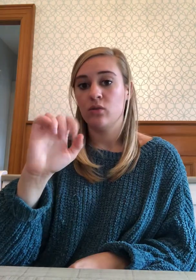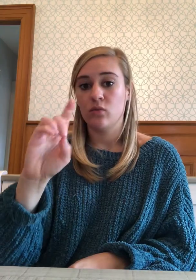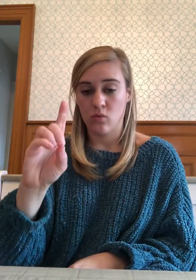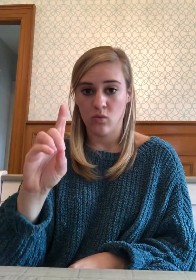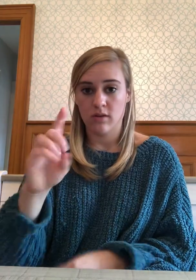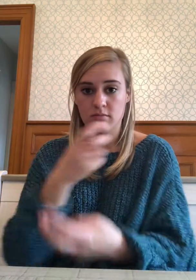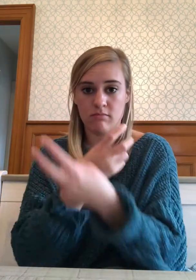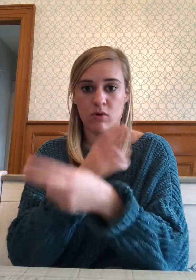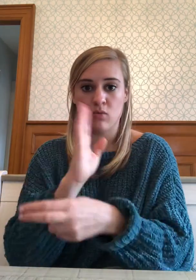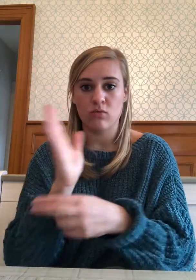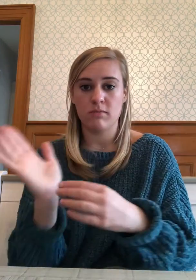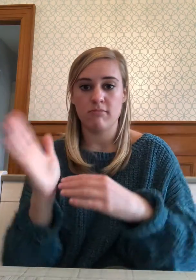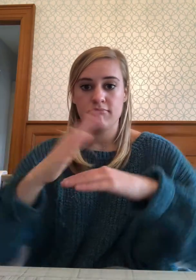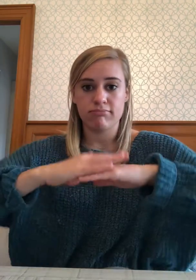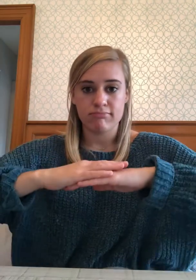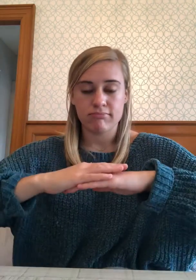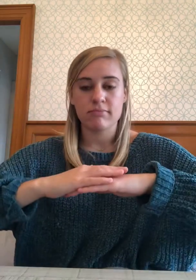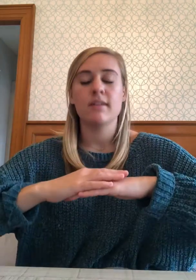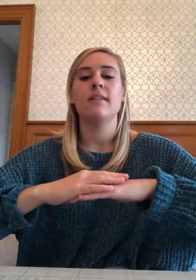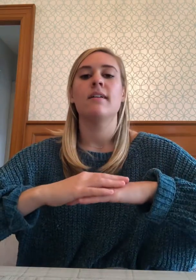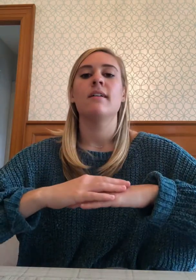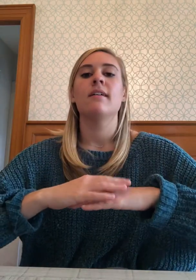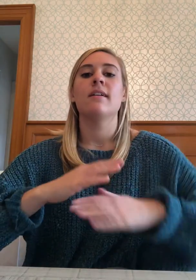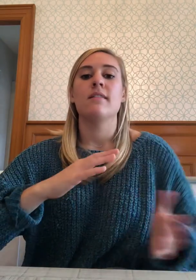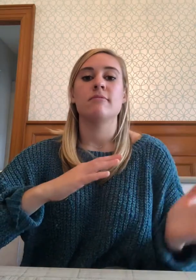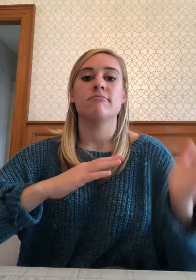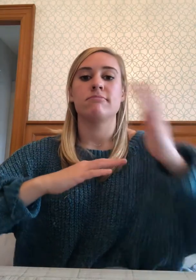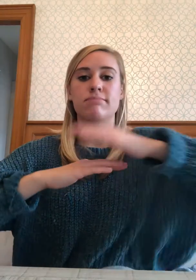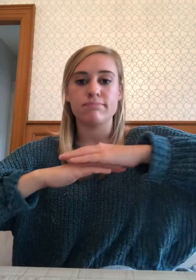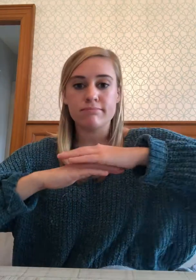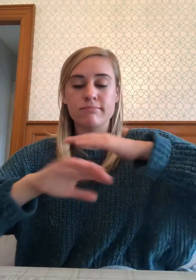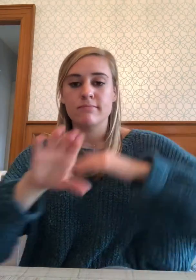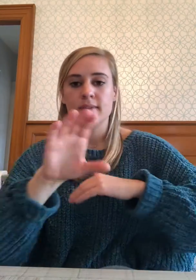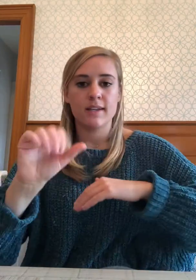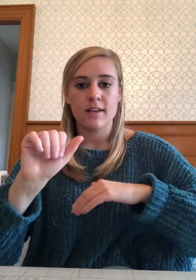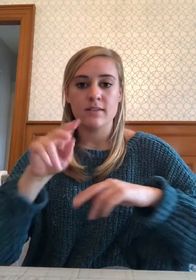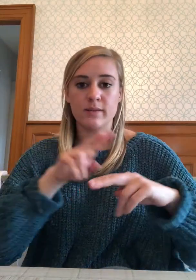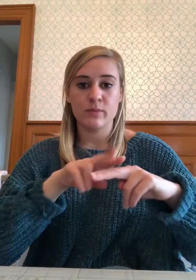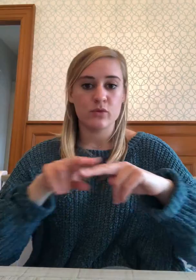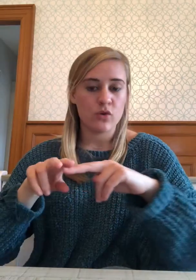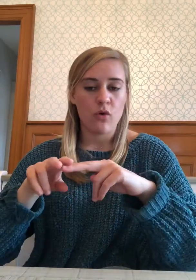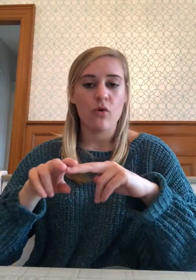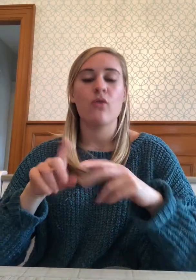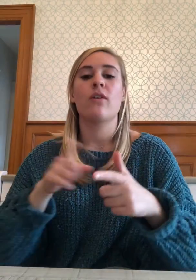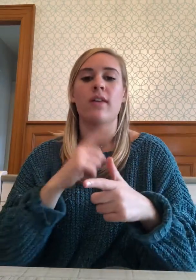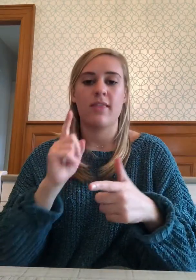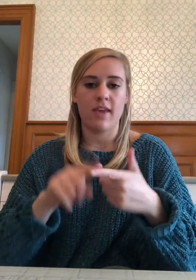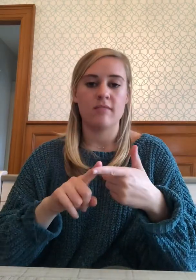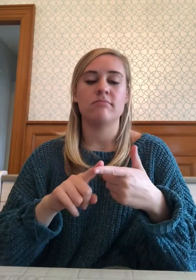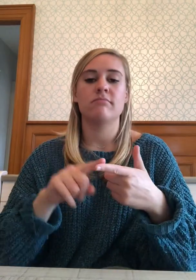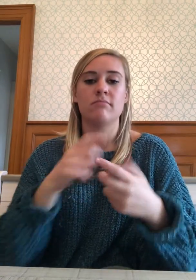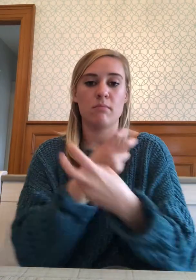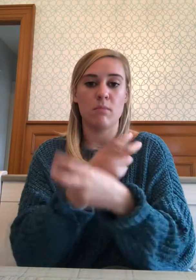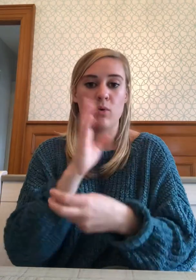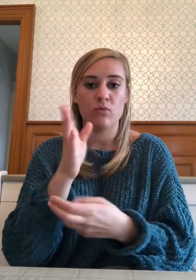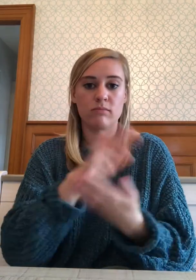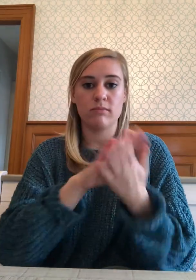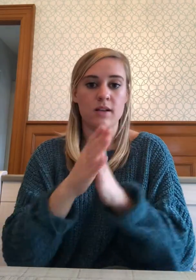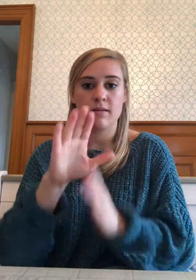some time, calcium salts are deposited. Bone calcifies. It's important to know